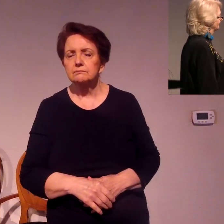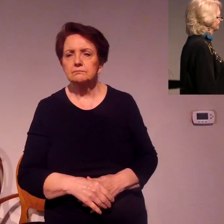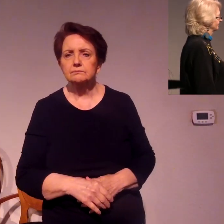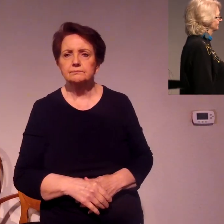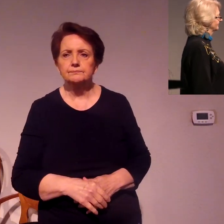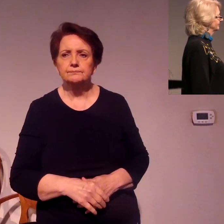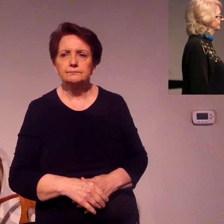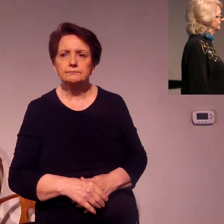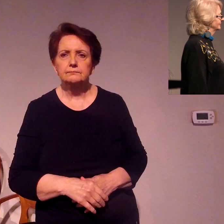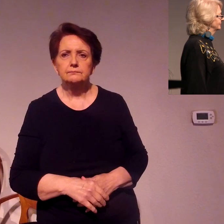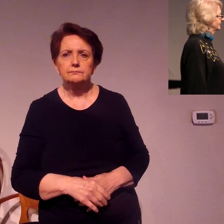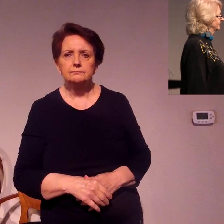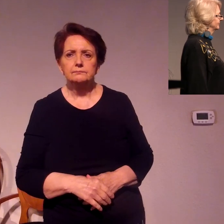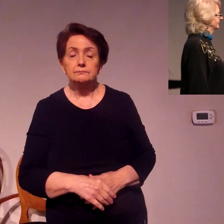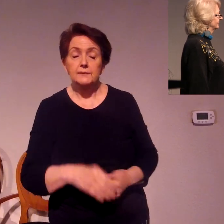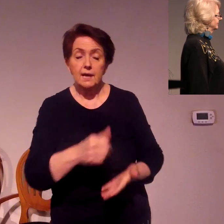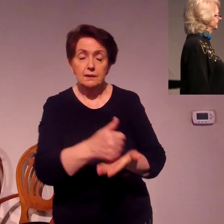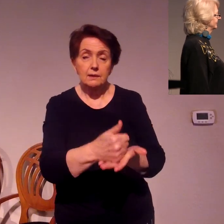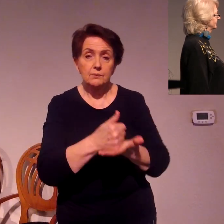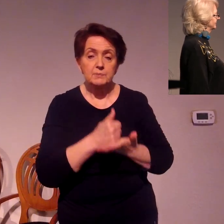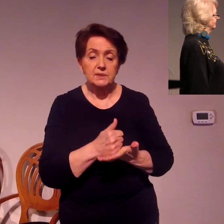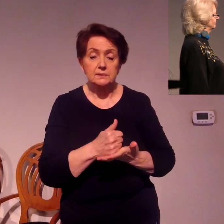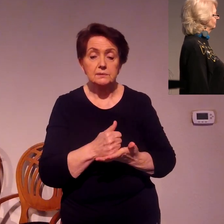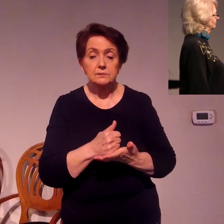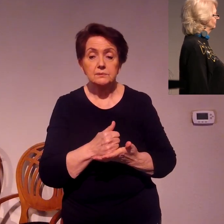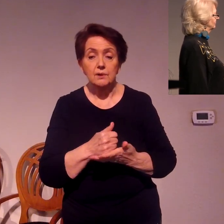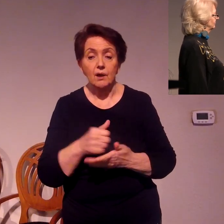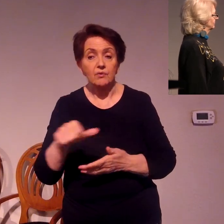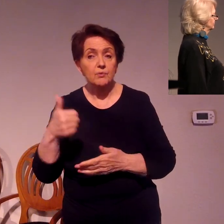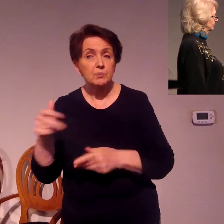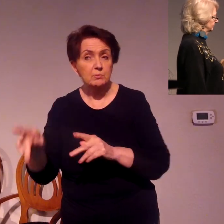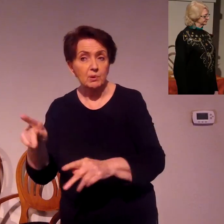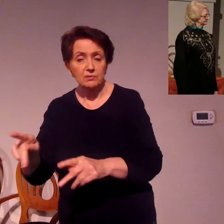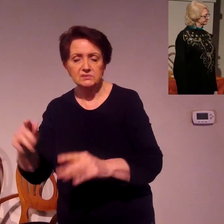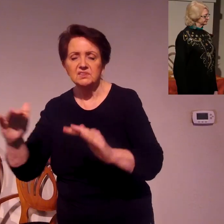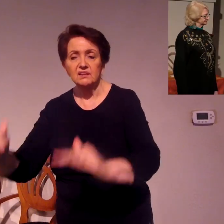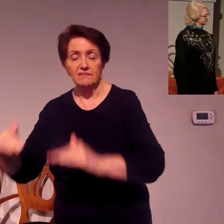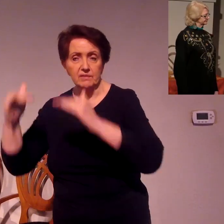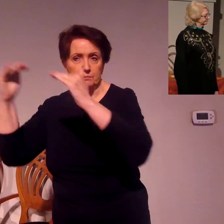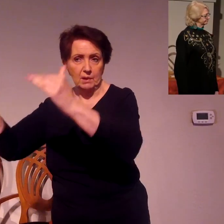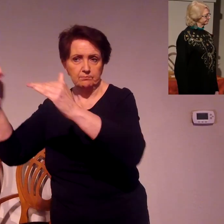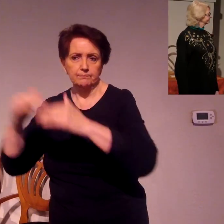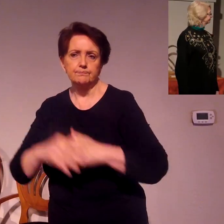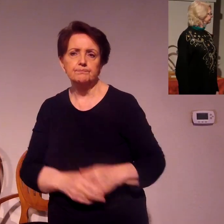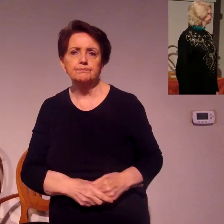say, which enabled me to lift other people up. So, mm-hmm.